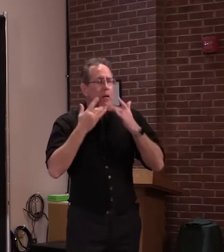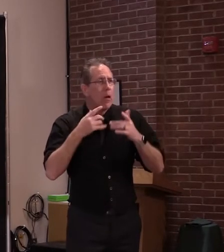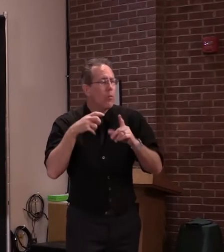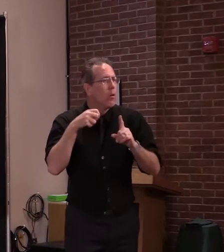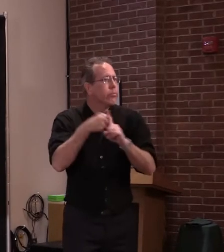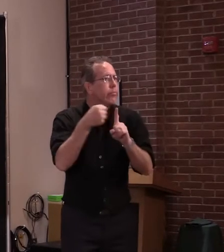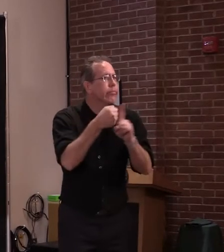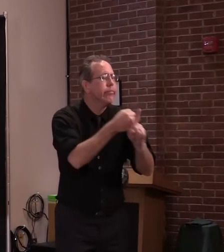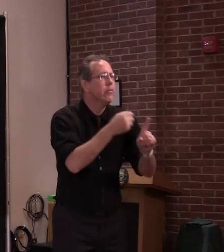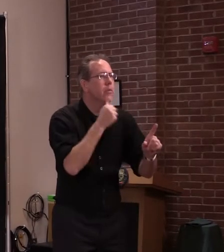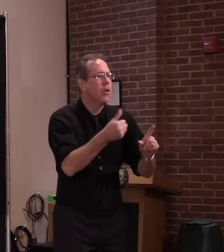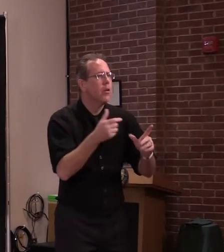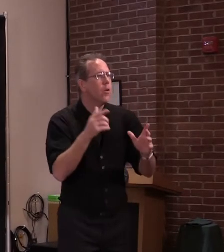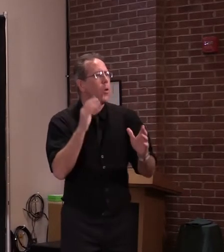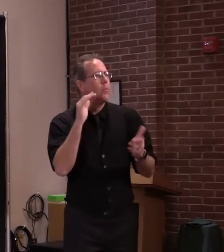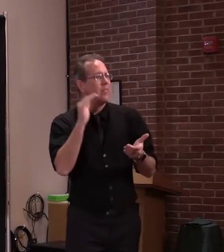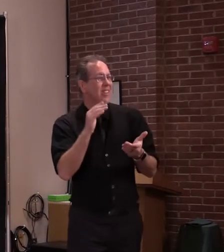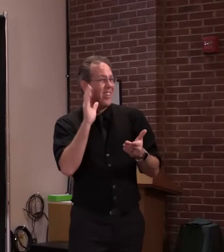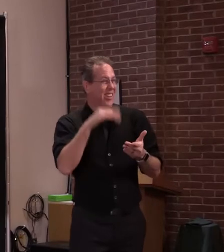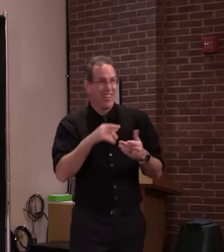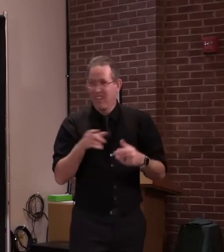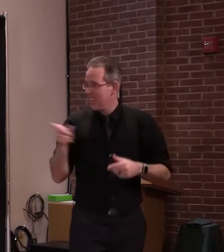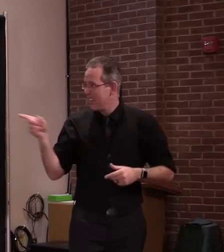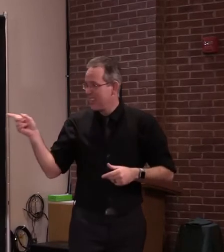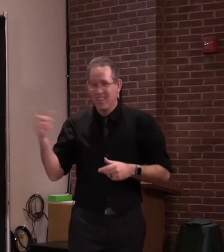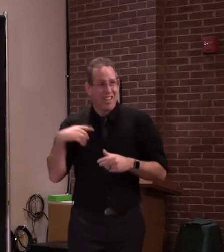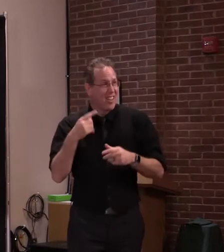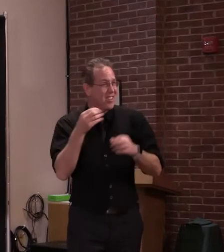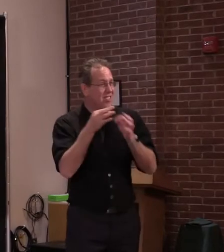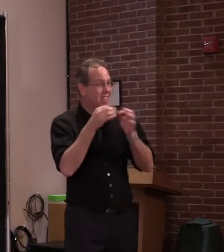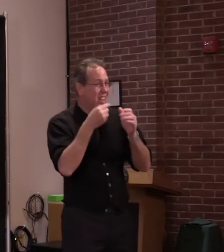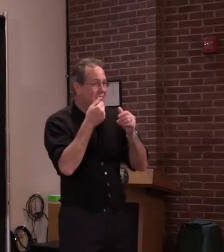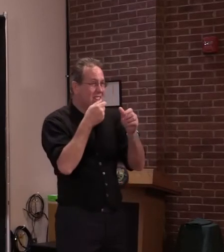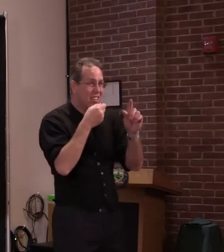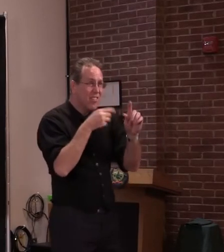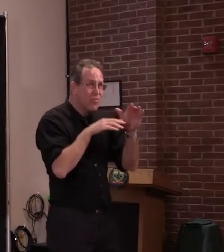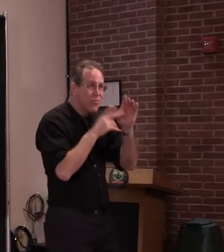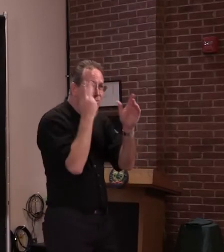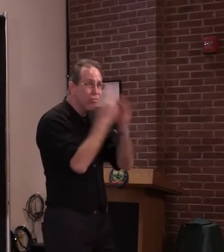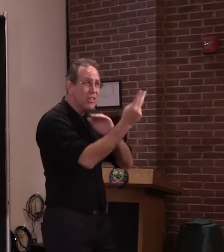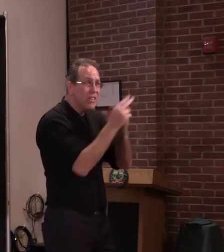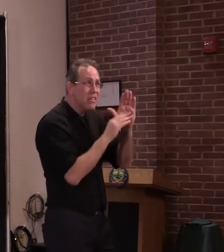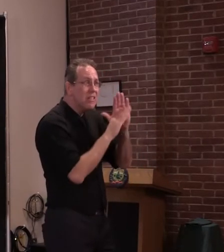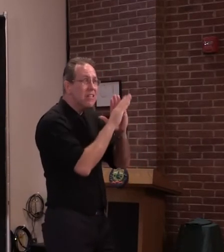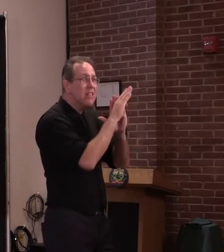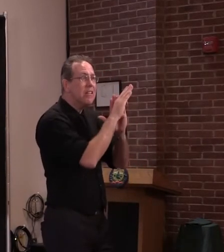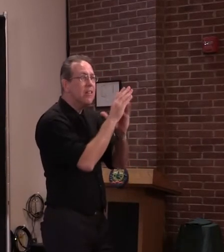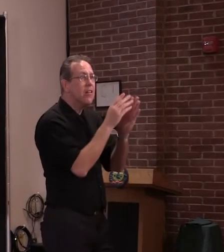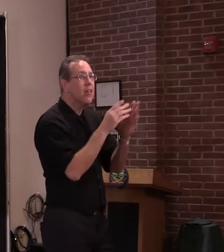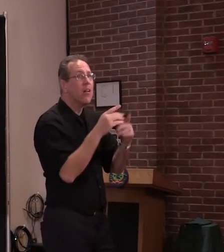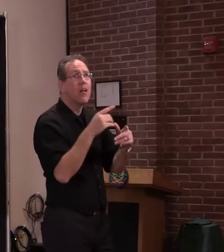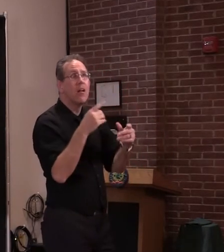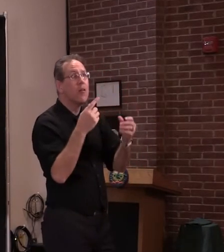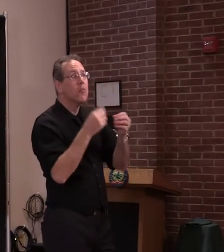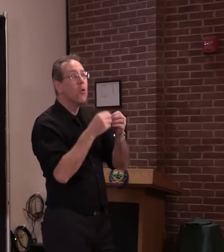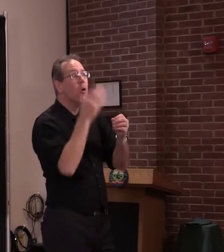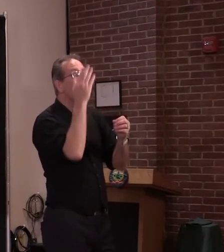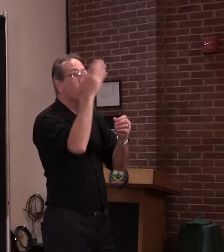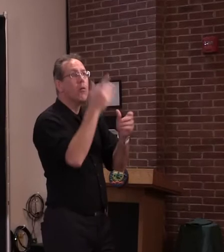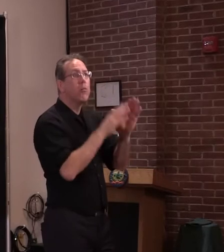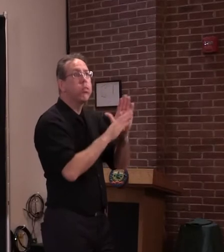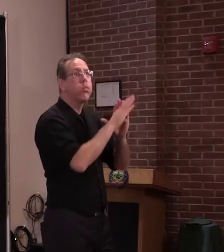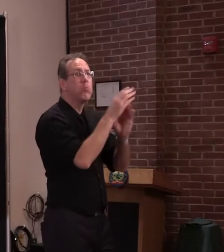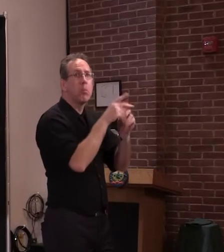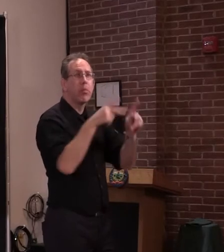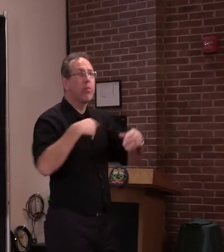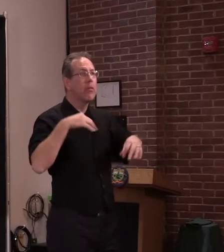cases now than we tell you about because a lot of those aren't reported. A lot of those aren't even tested. People are